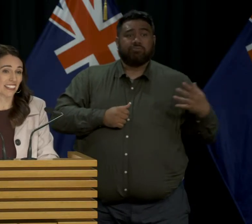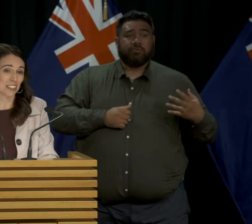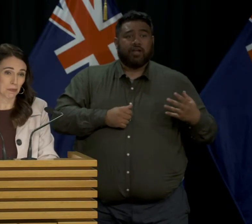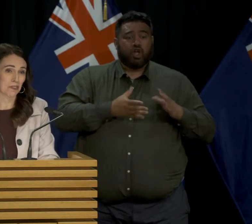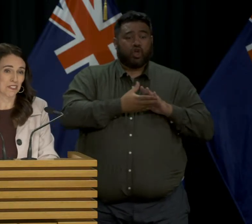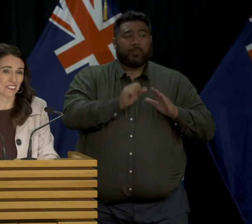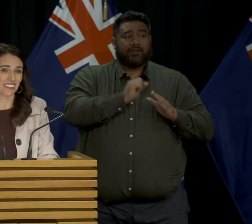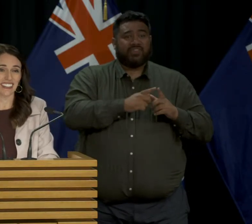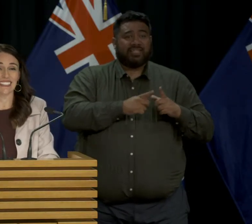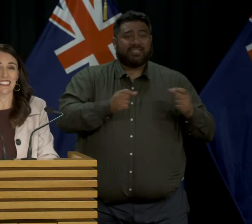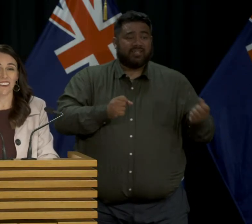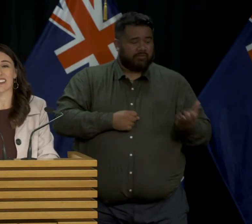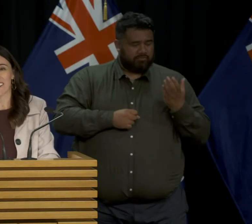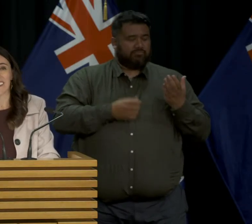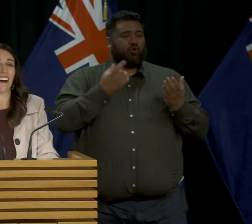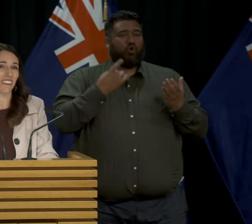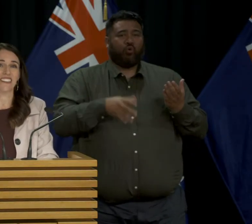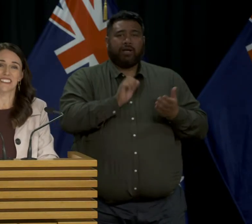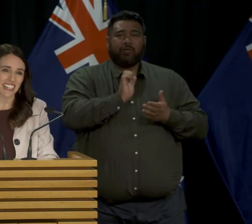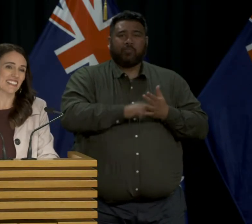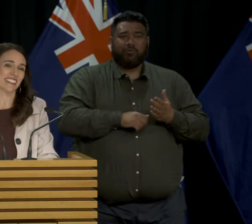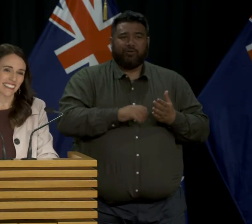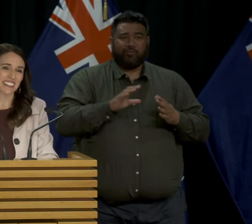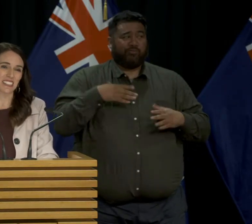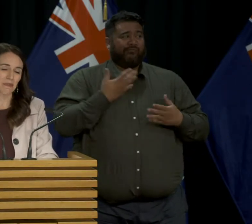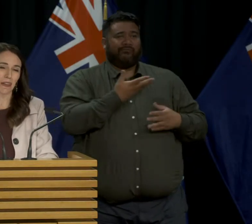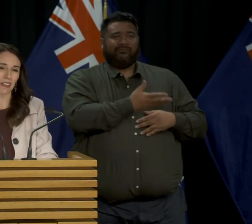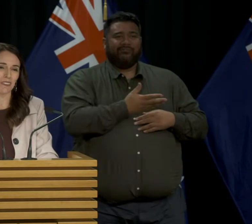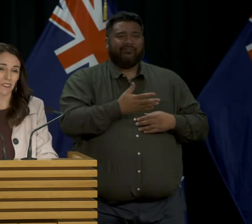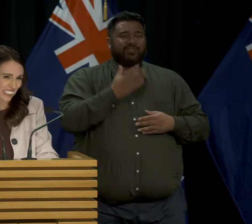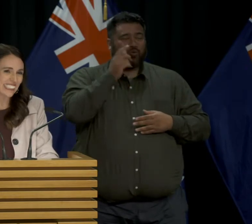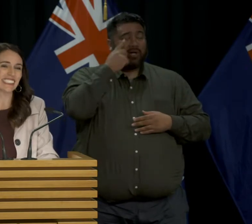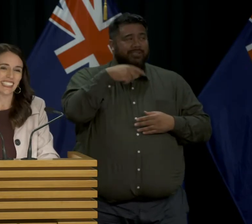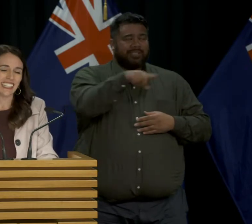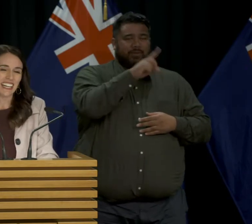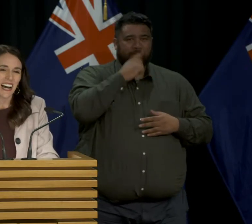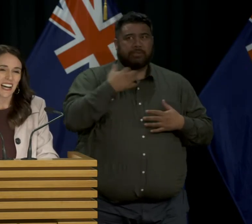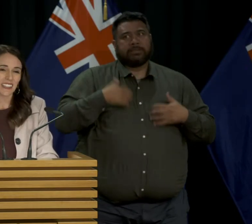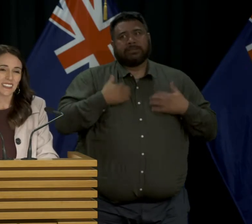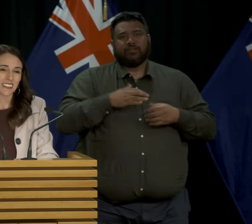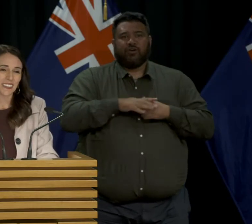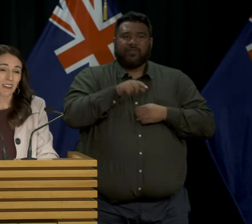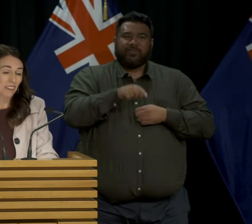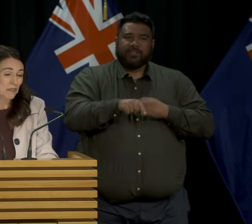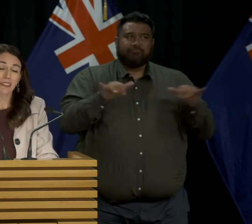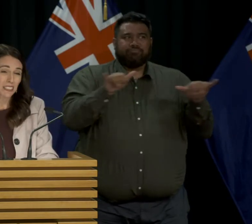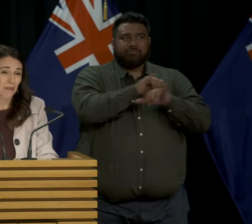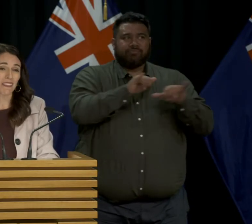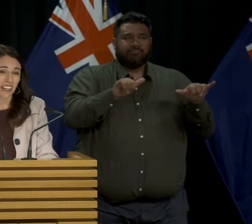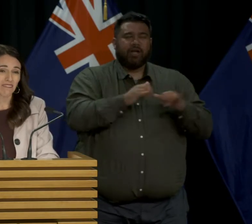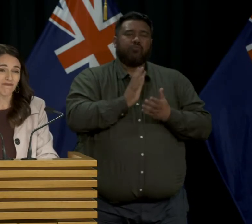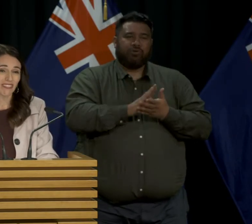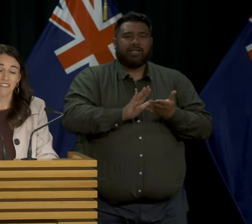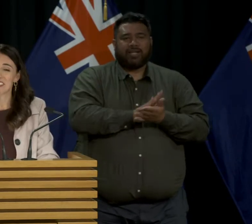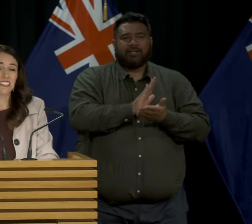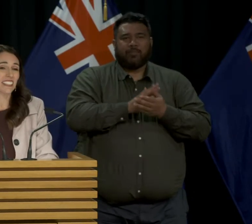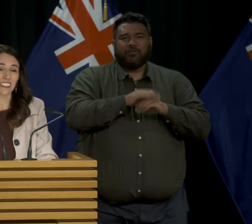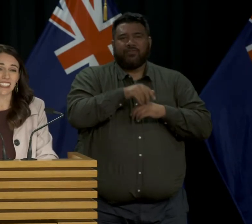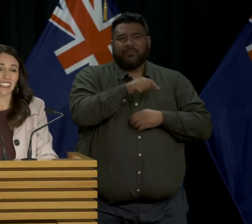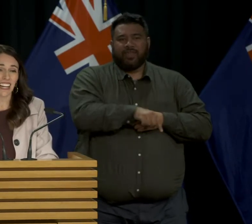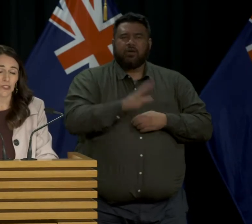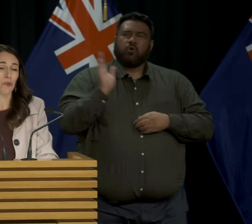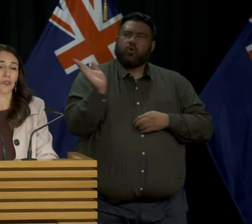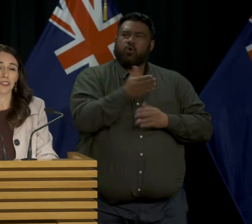ticket that they'd just purchased online. So I know how enthusiastically this is being greeted. And I'm really pleased about that. Every